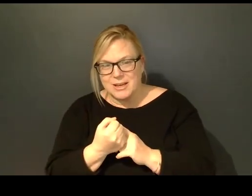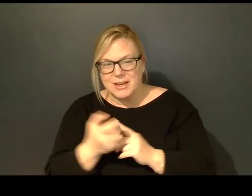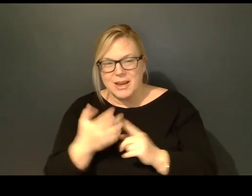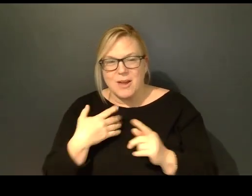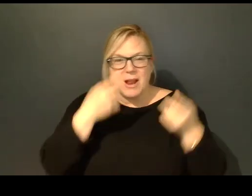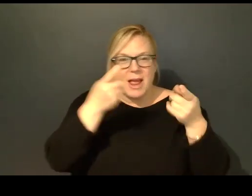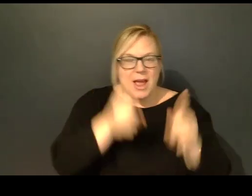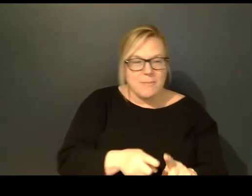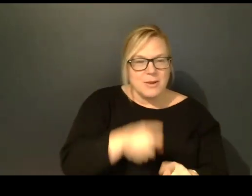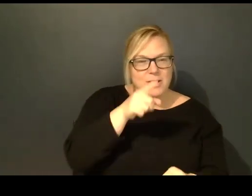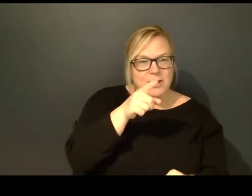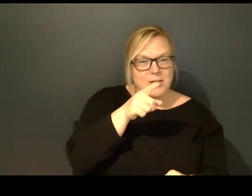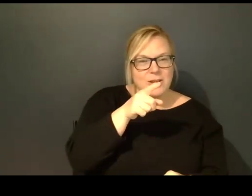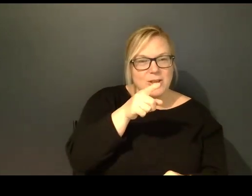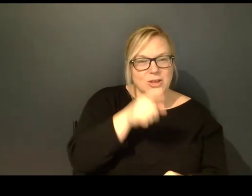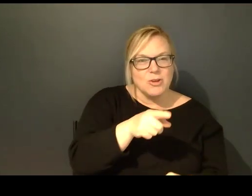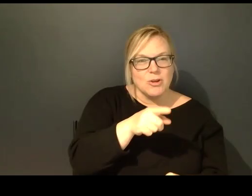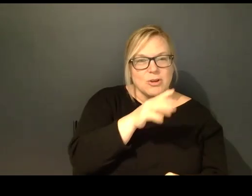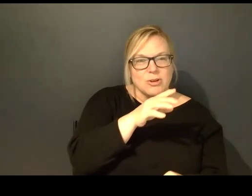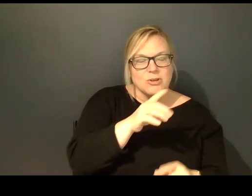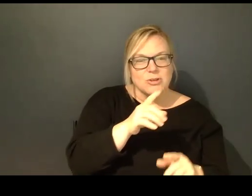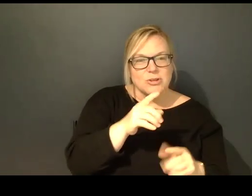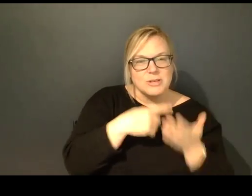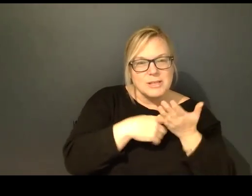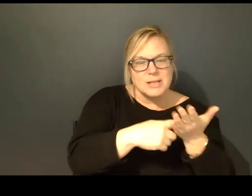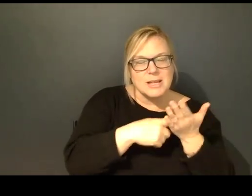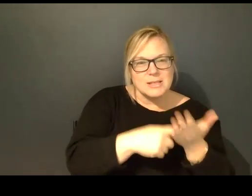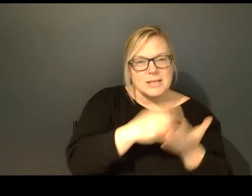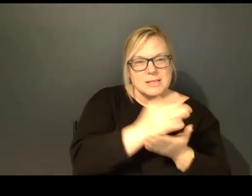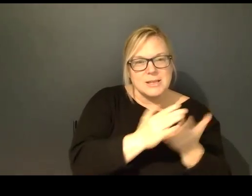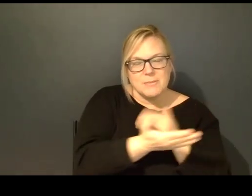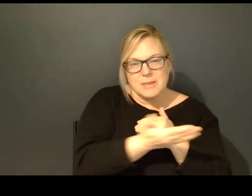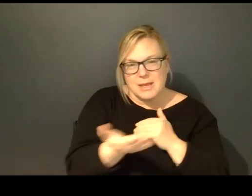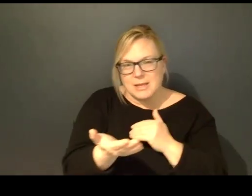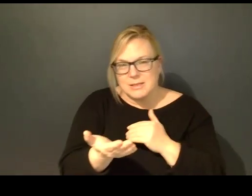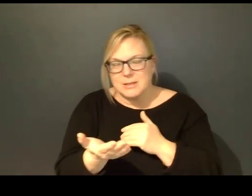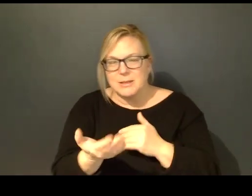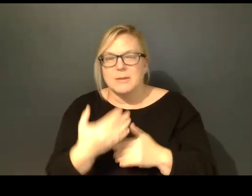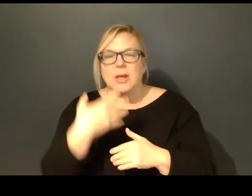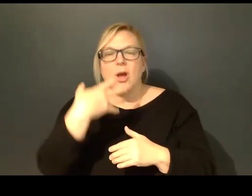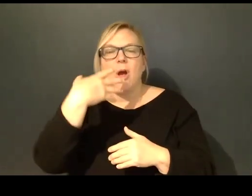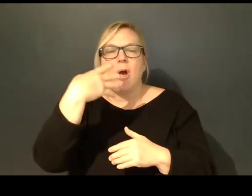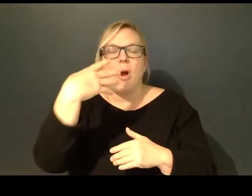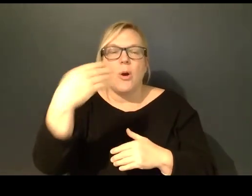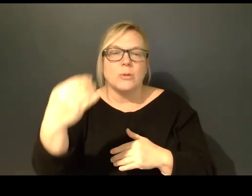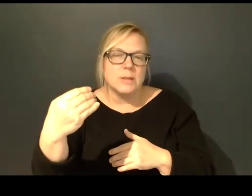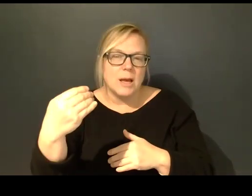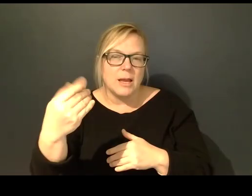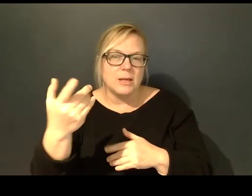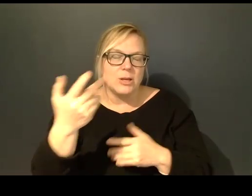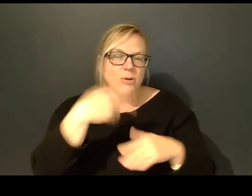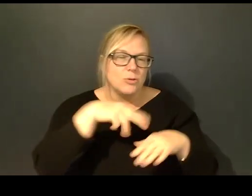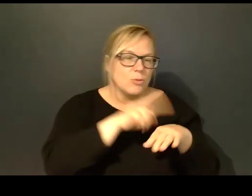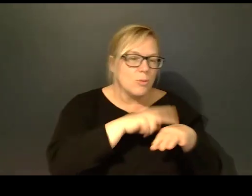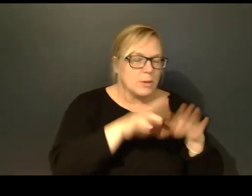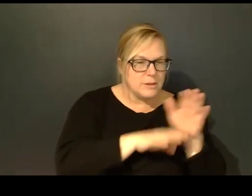about certain things falling outside the scope of the standard developments committees,